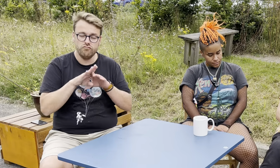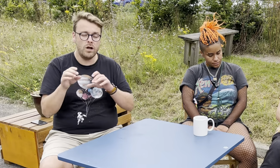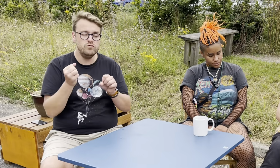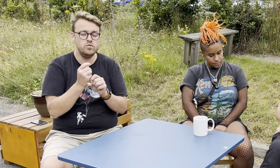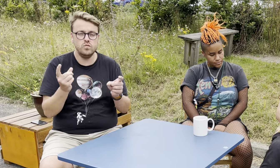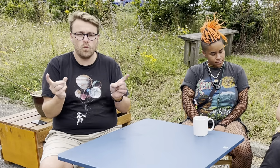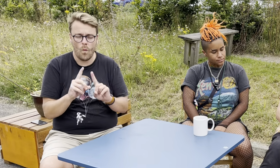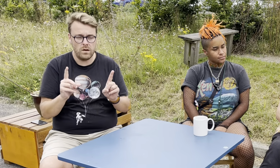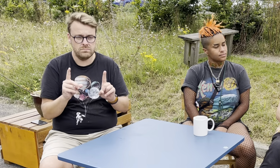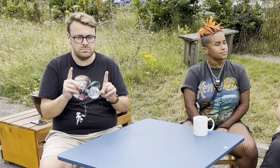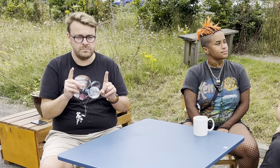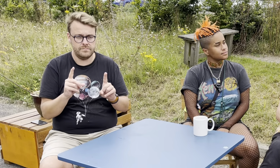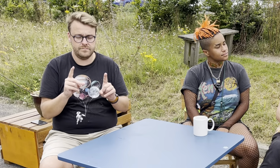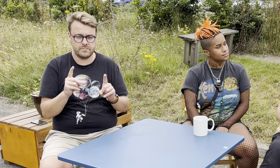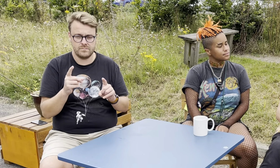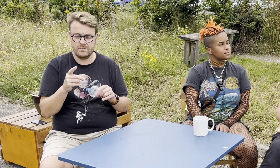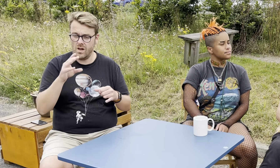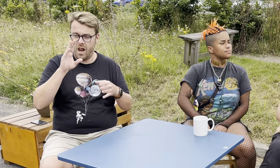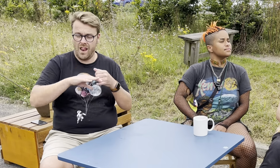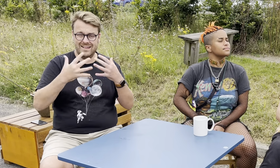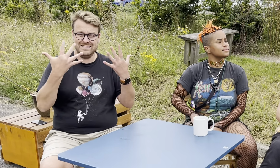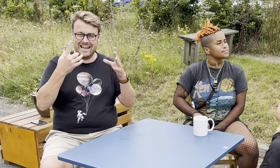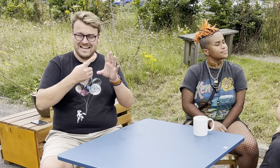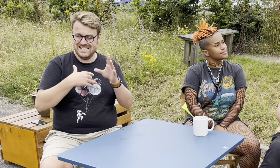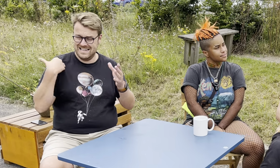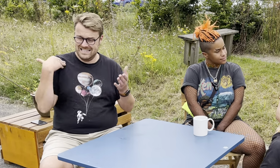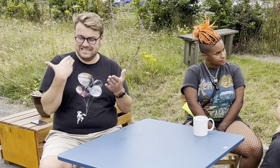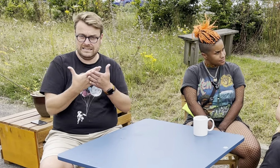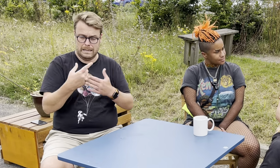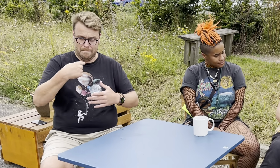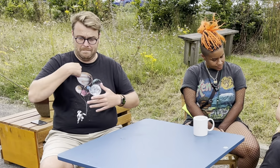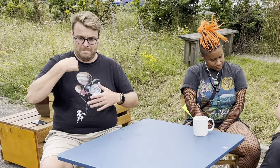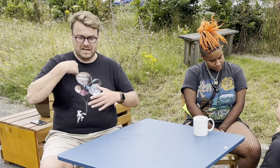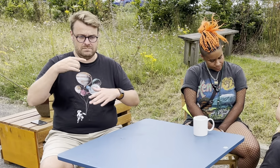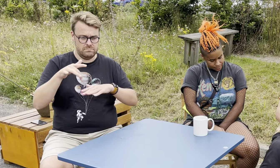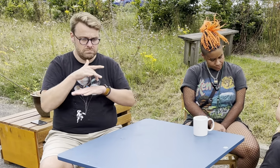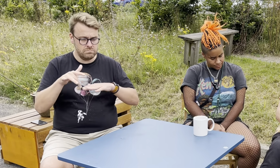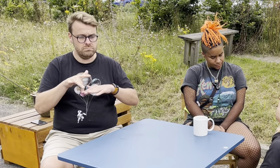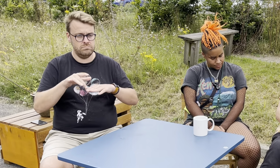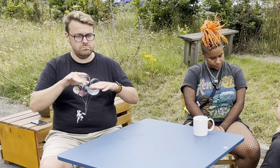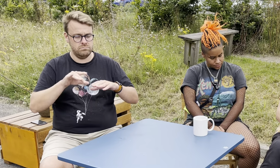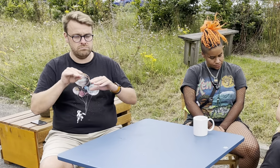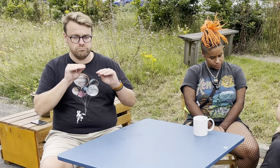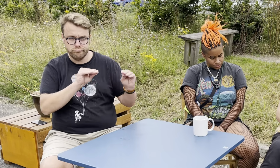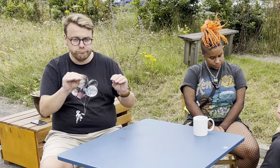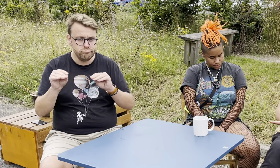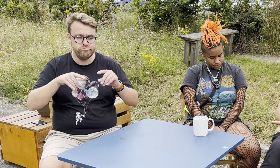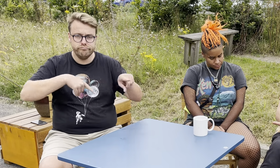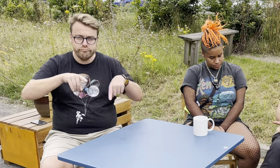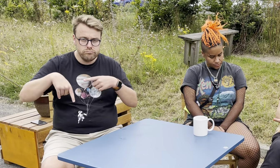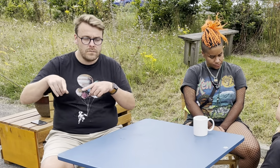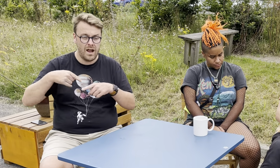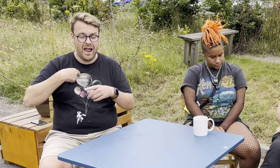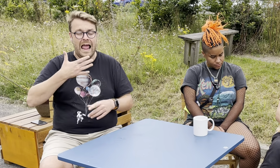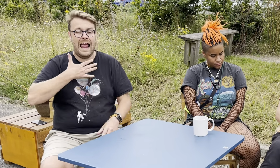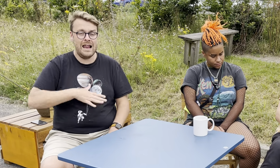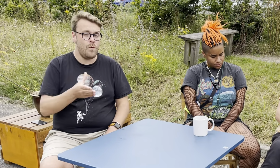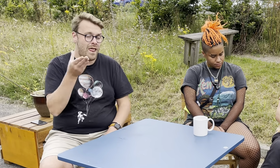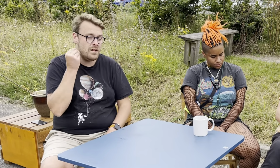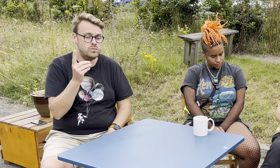the last decade, I suppose, is listen to what people have told me and